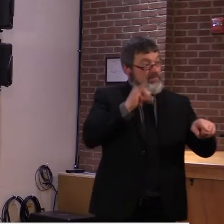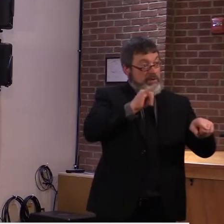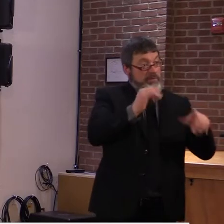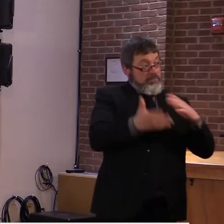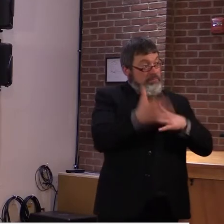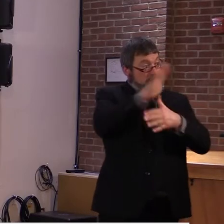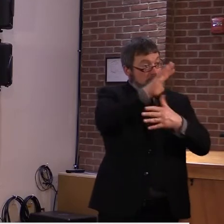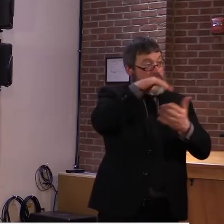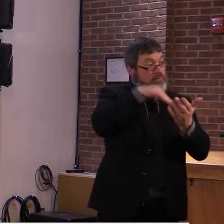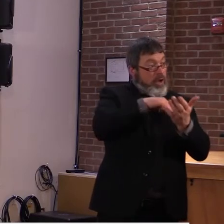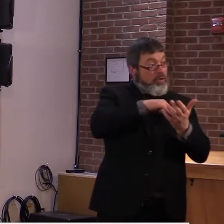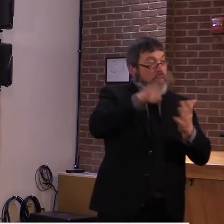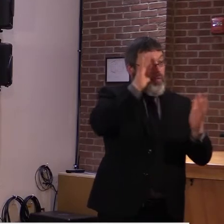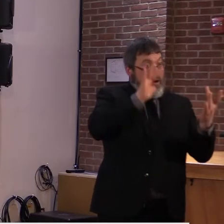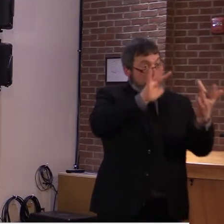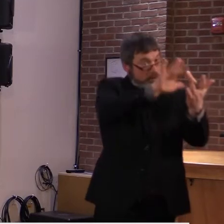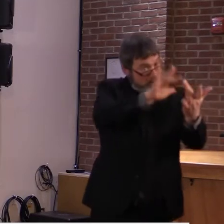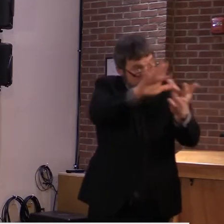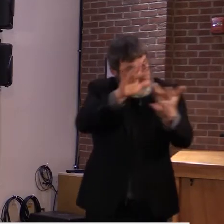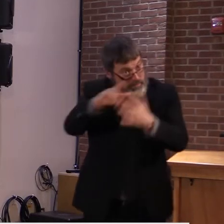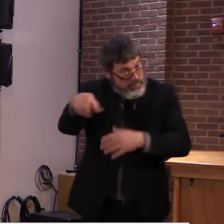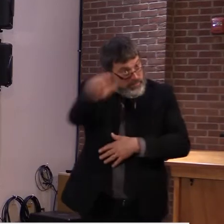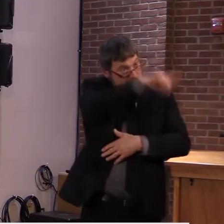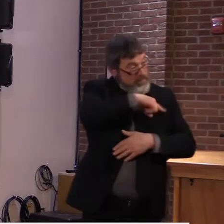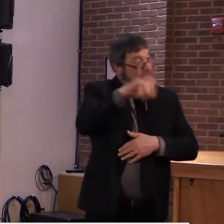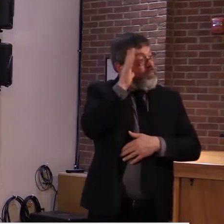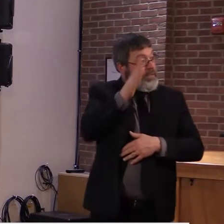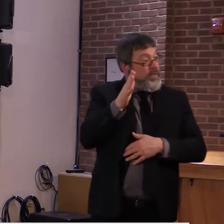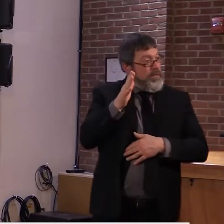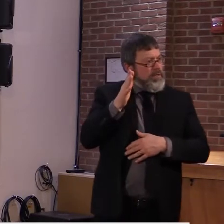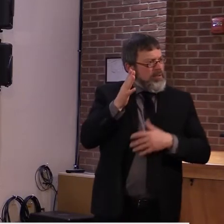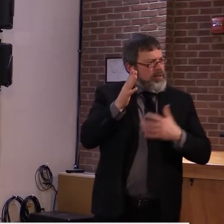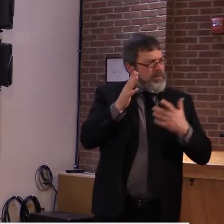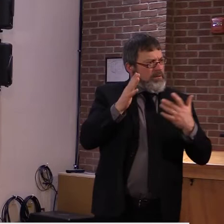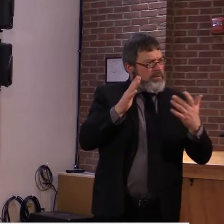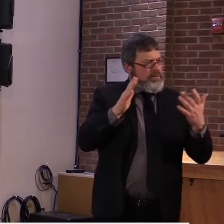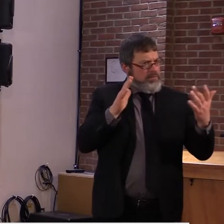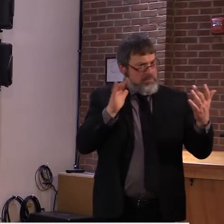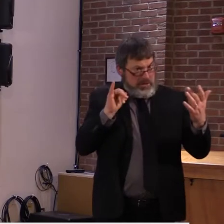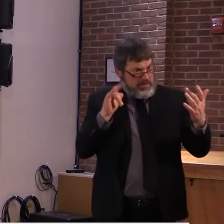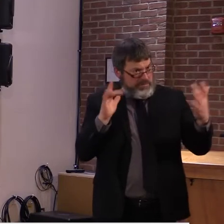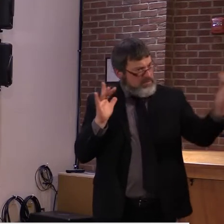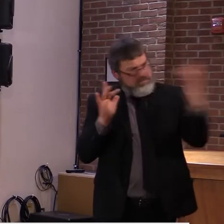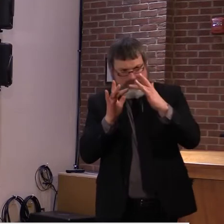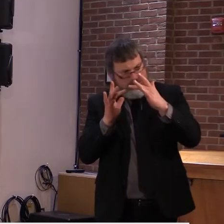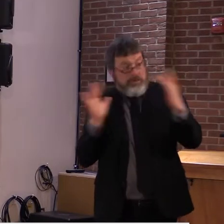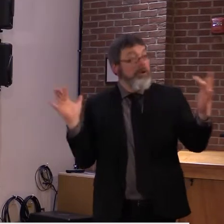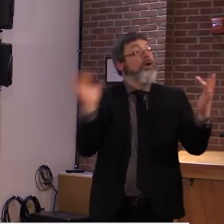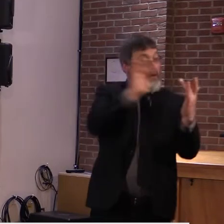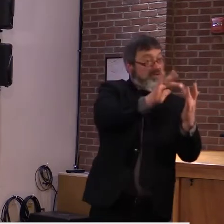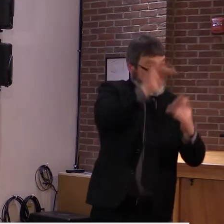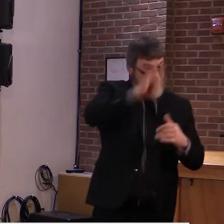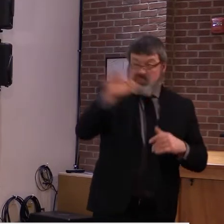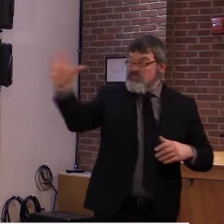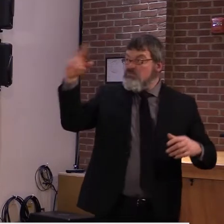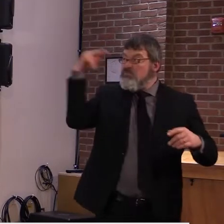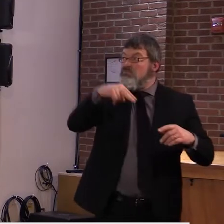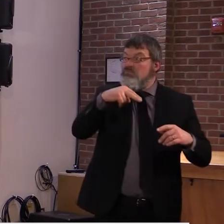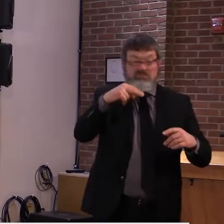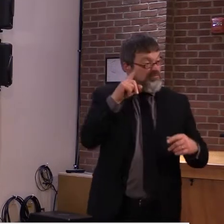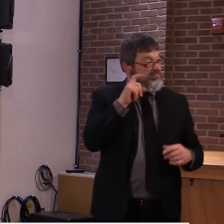be vaccinated? And if that is the case, how would people be vaccinated who don't have